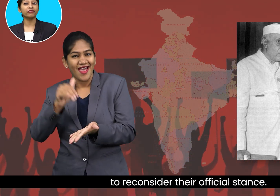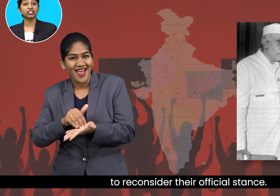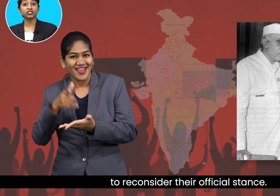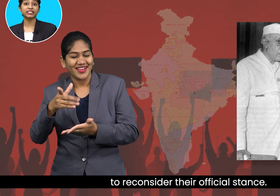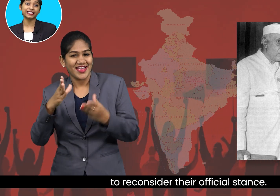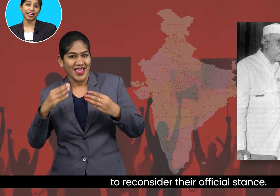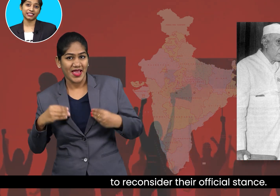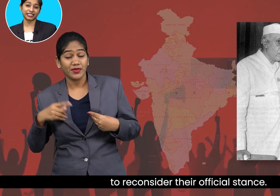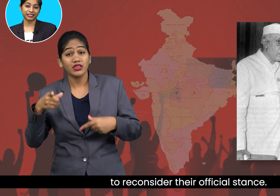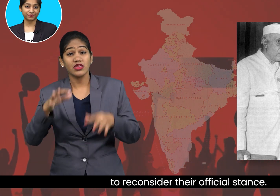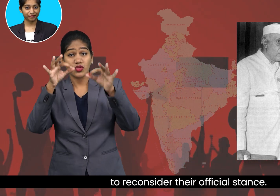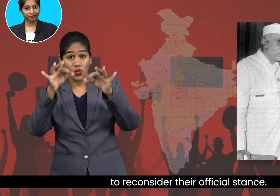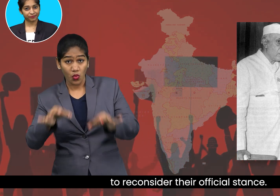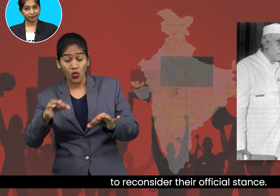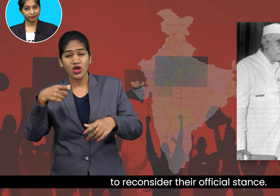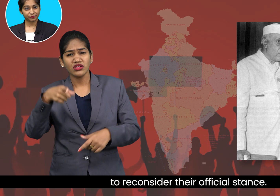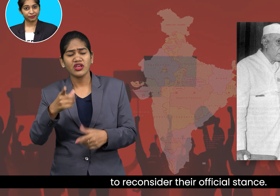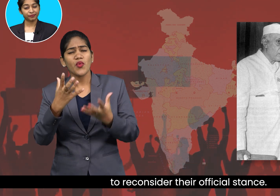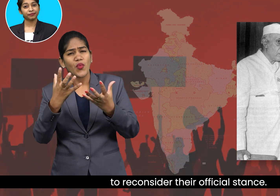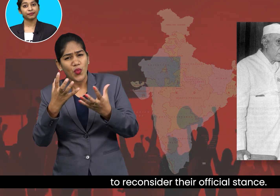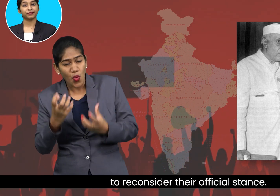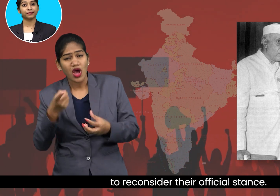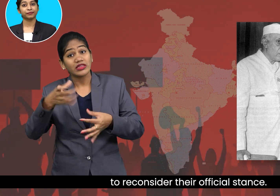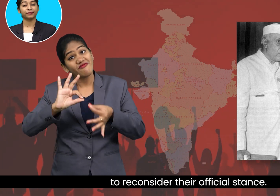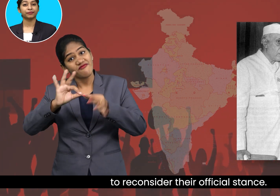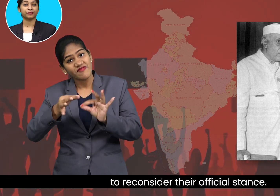their official stance.